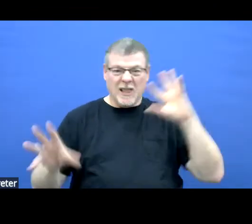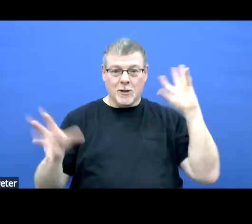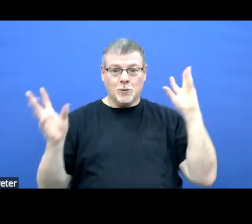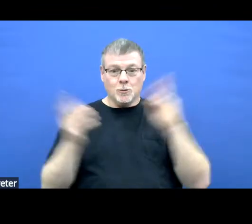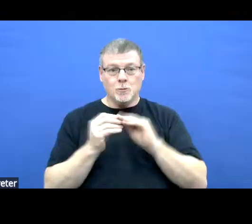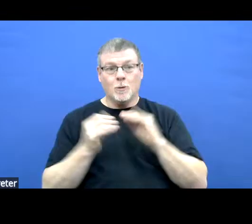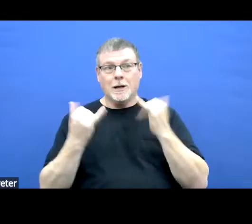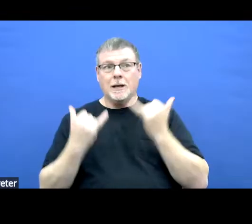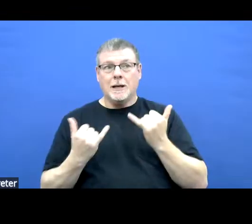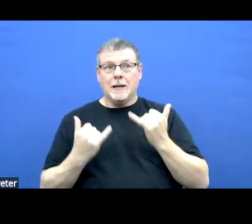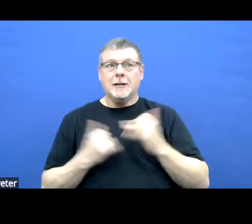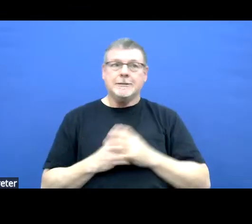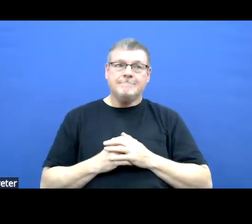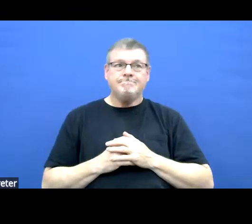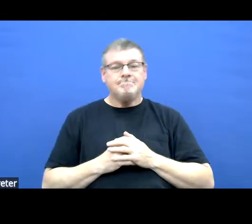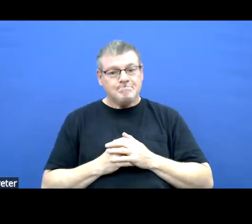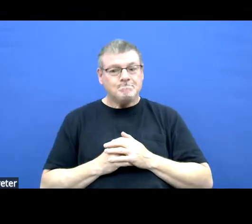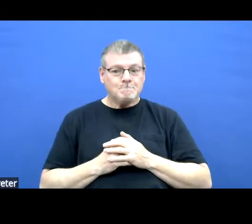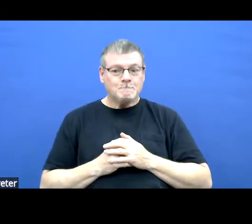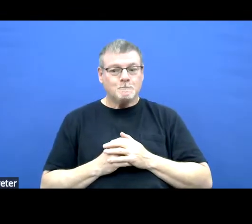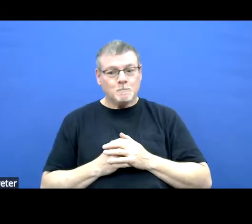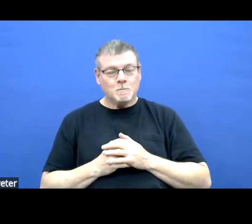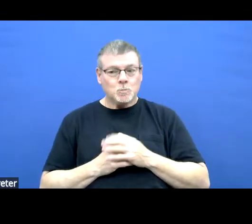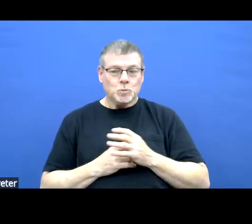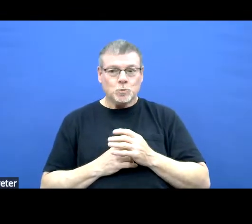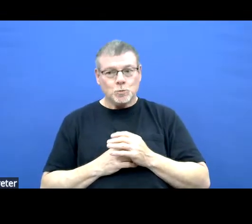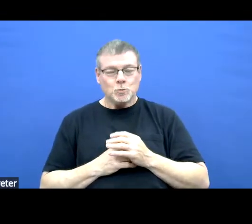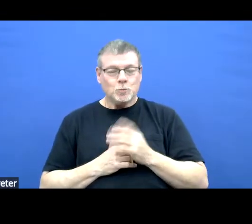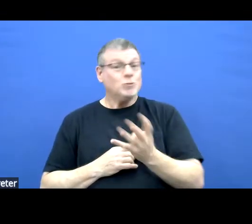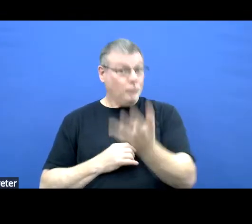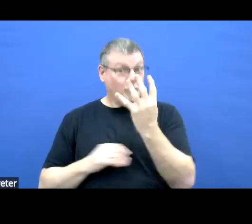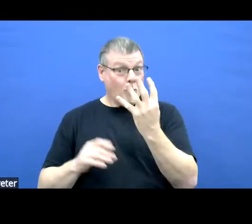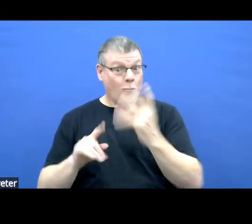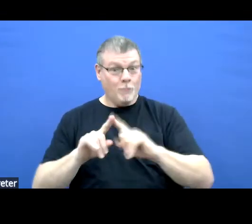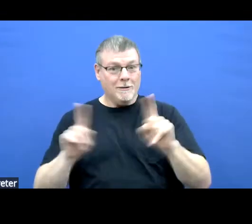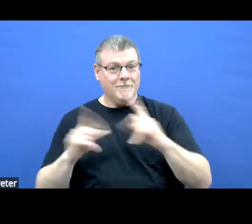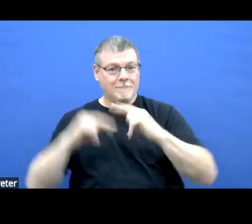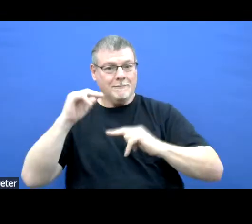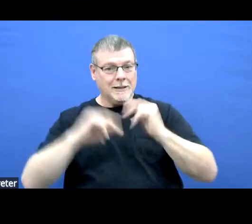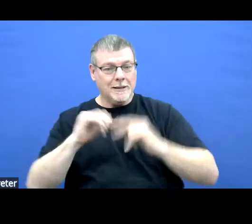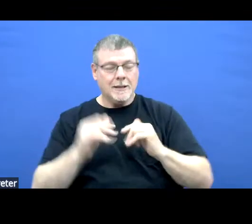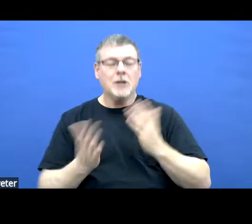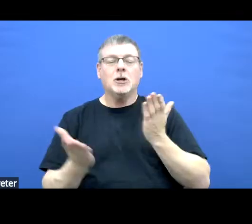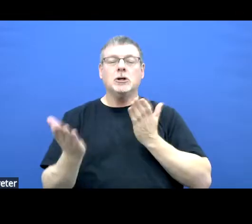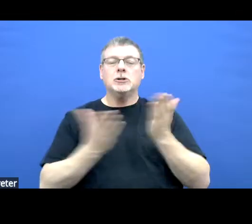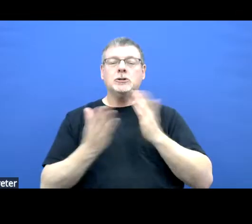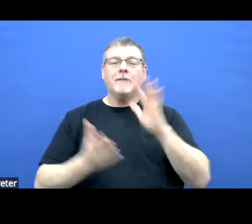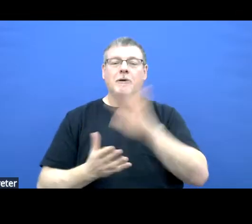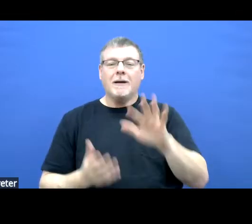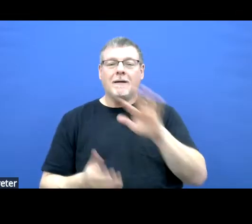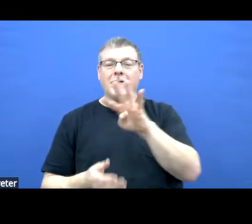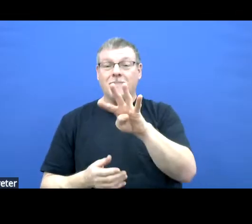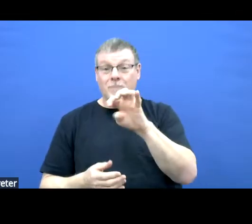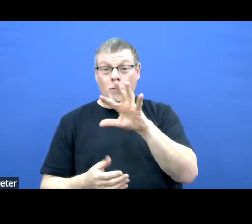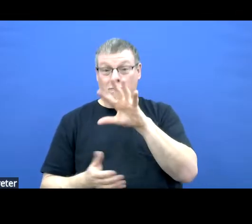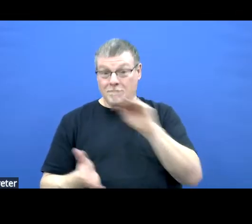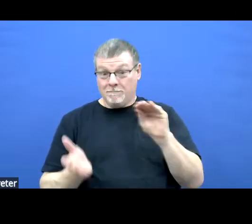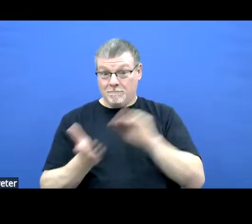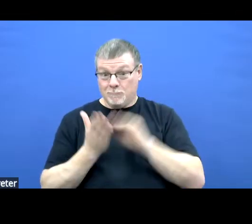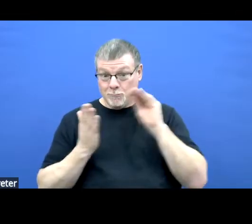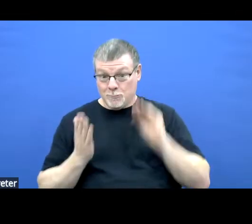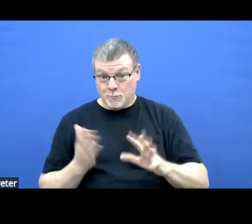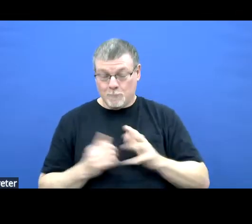is now 4 different buildings, serves approximately 450